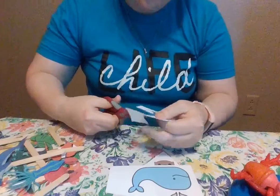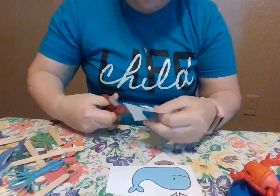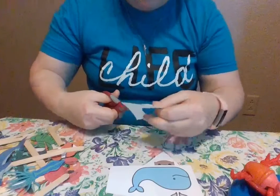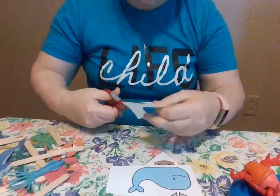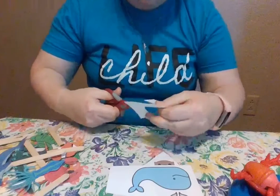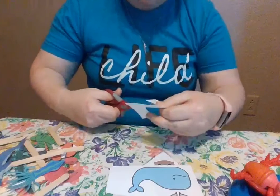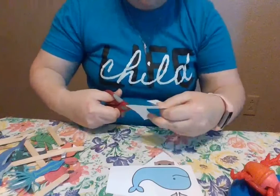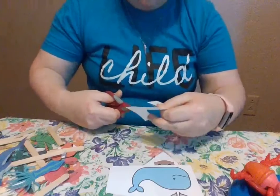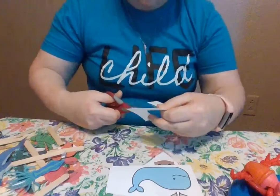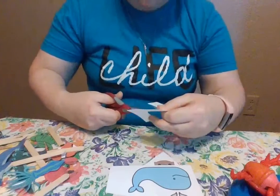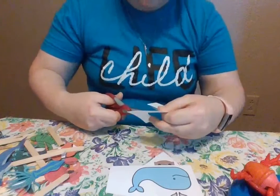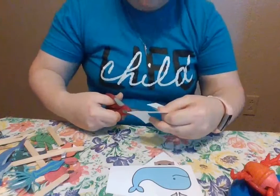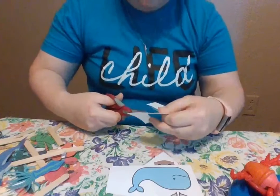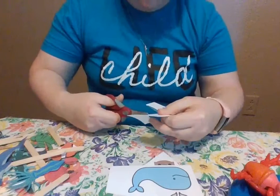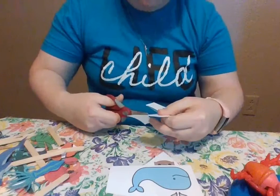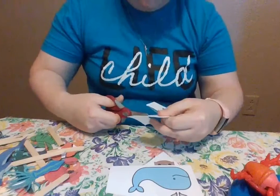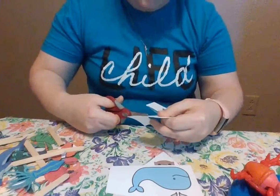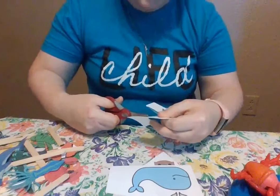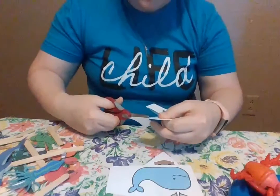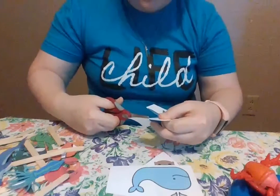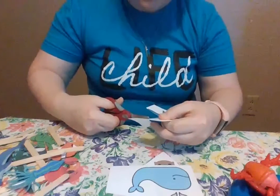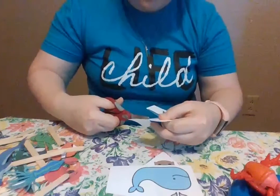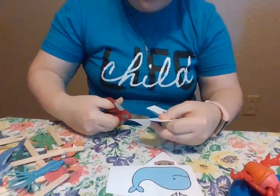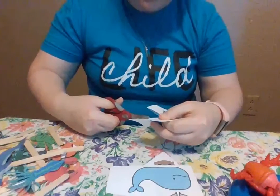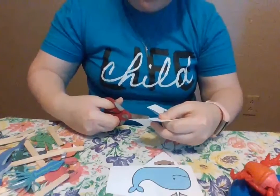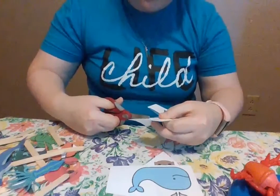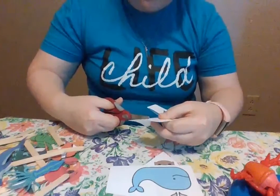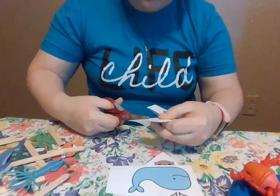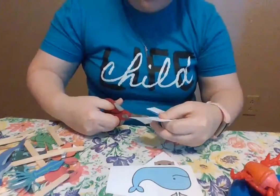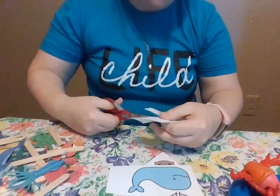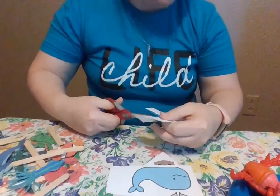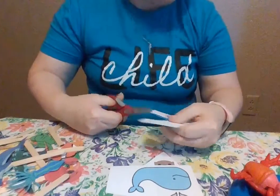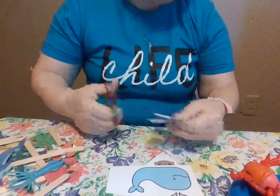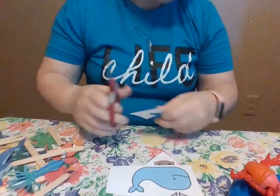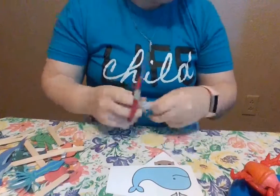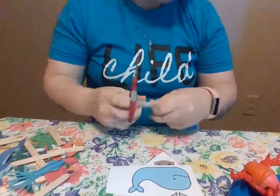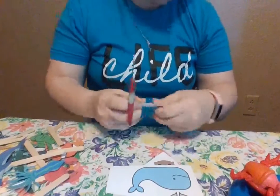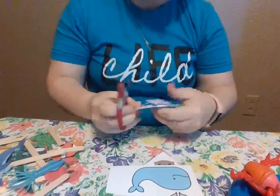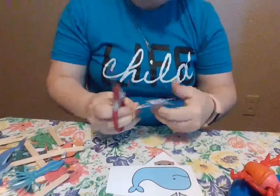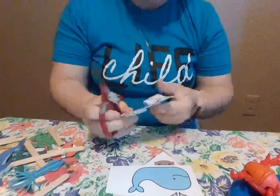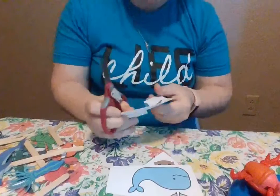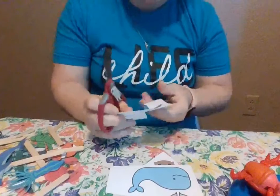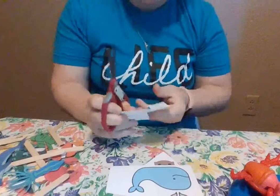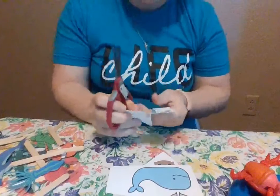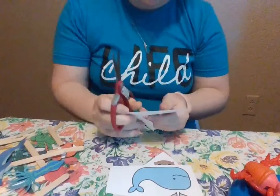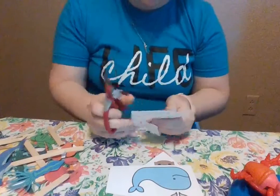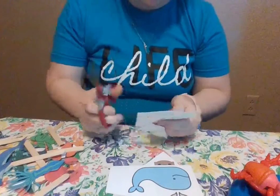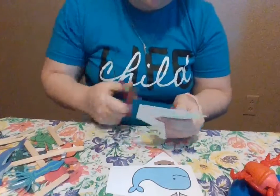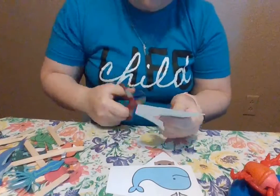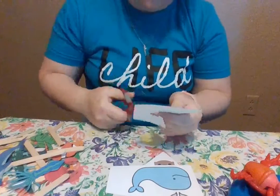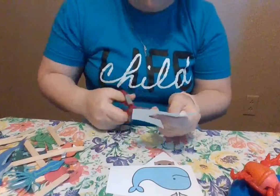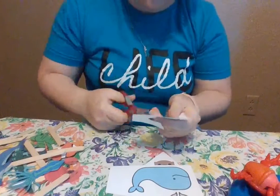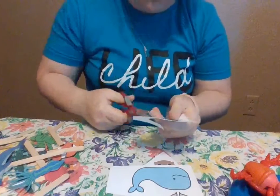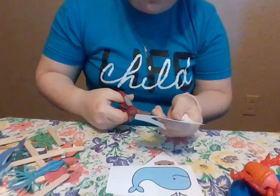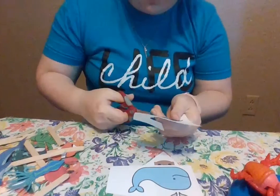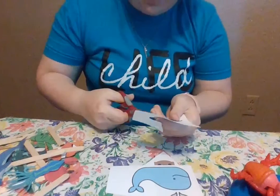I want to make sure that there's time for our song and to do some water play.